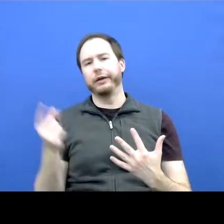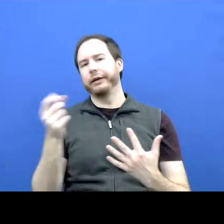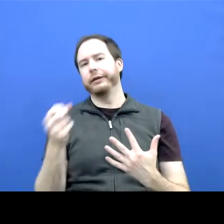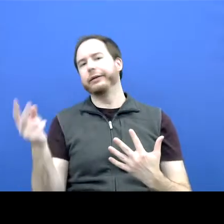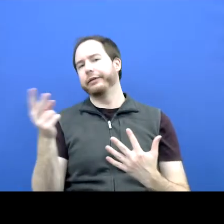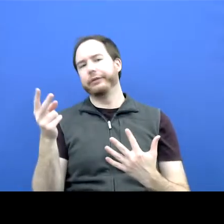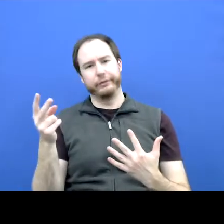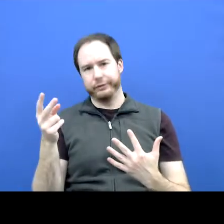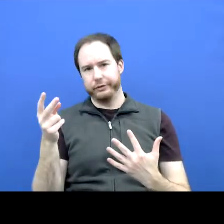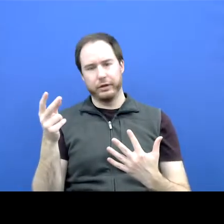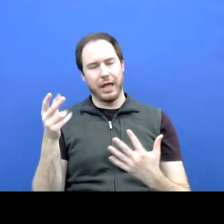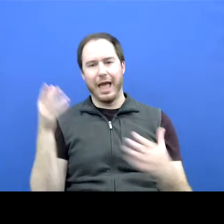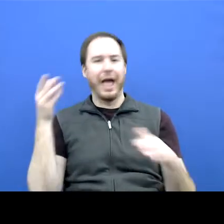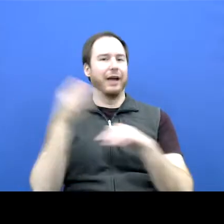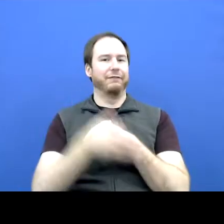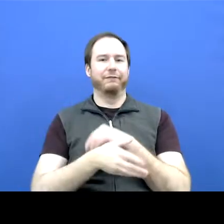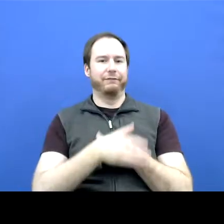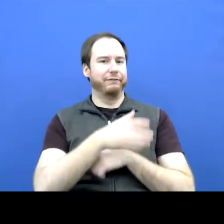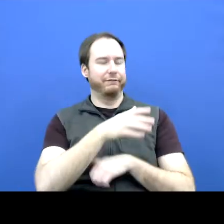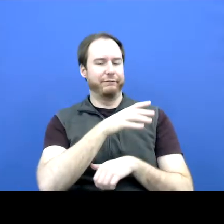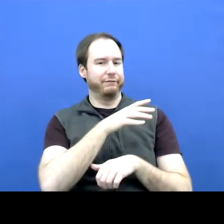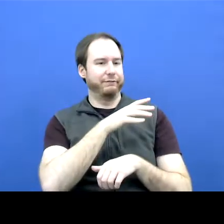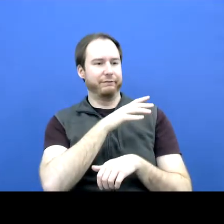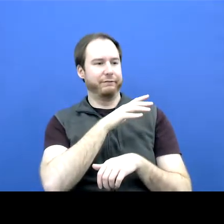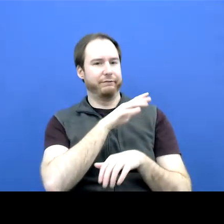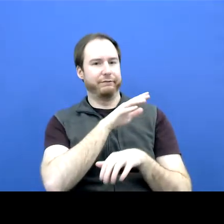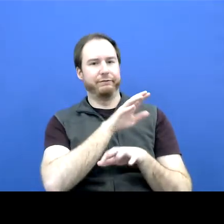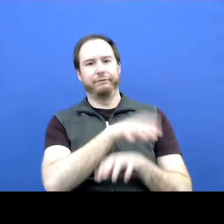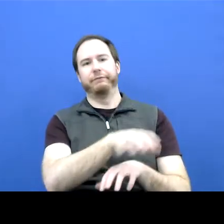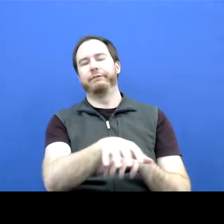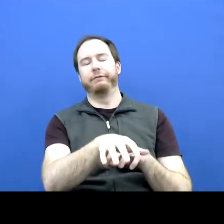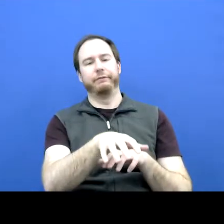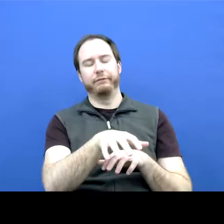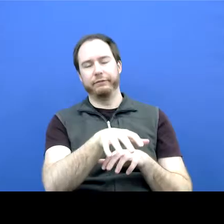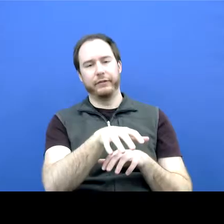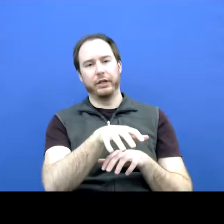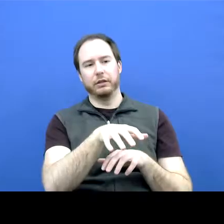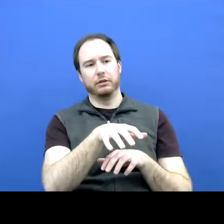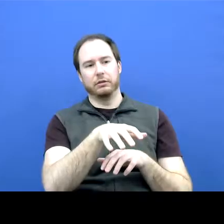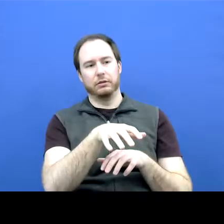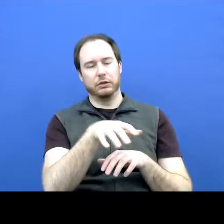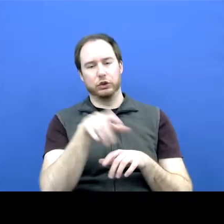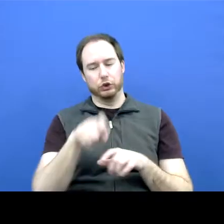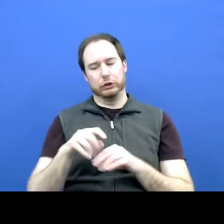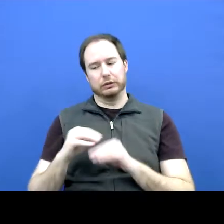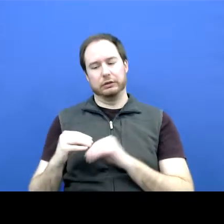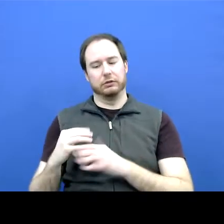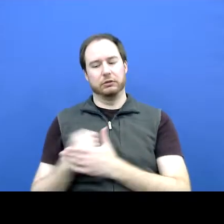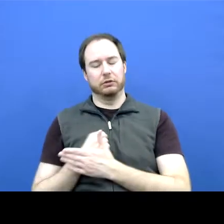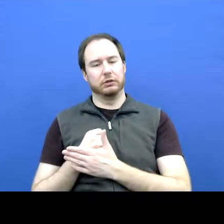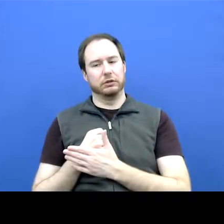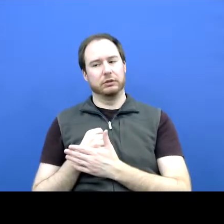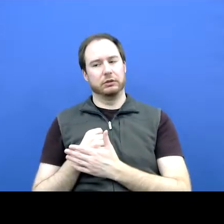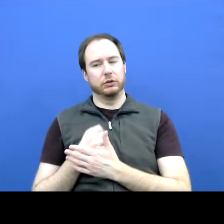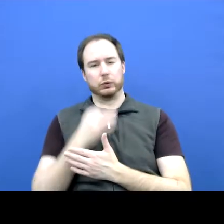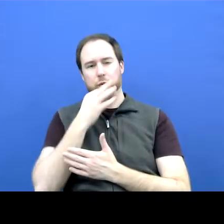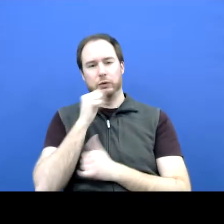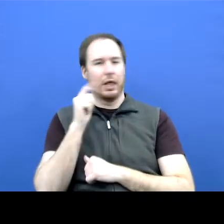from now when that particular area needs some attention sooner rather than